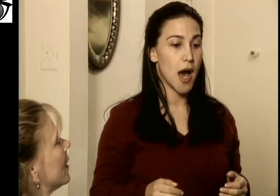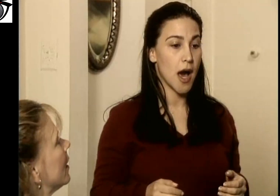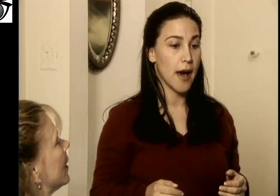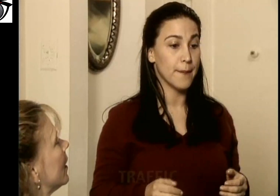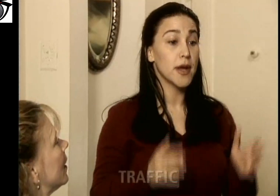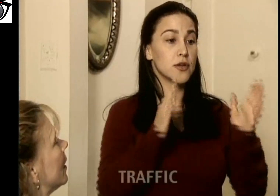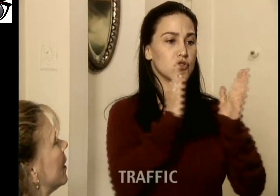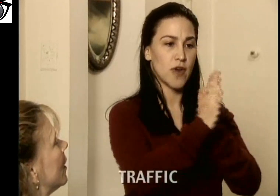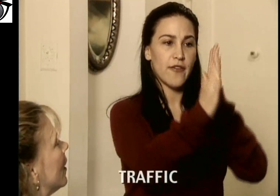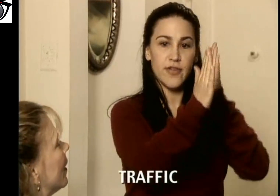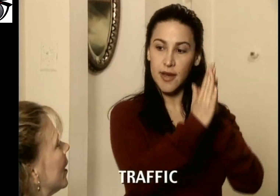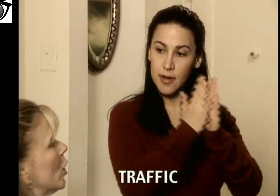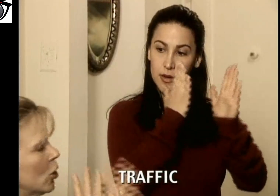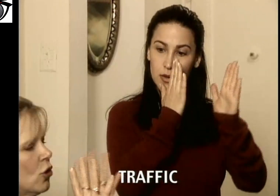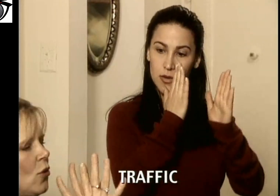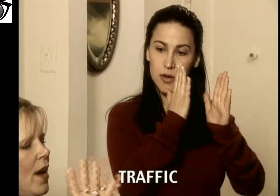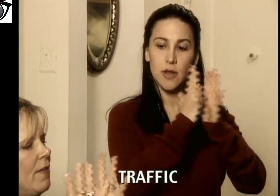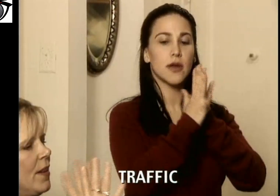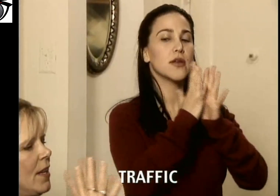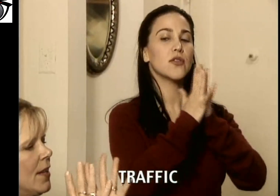Traffic.